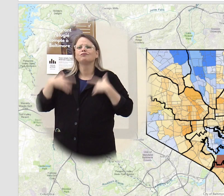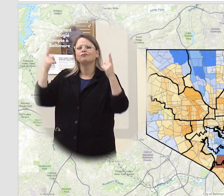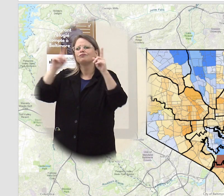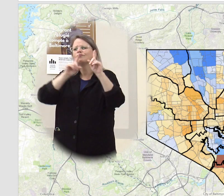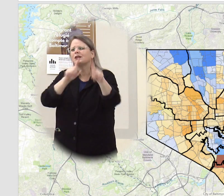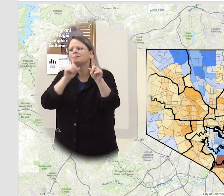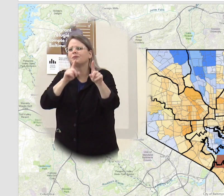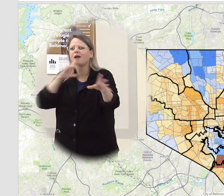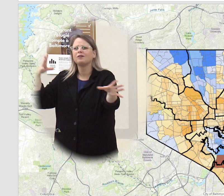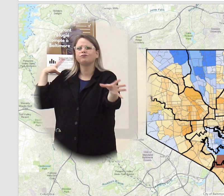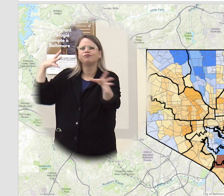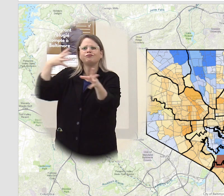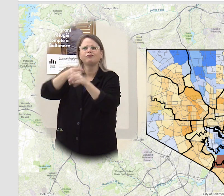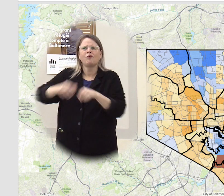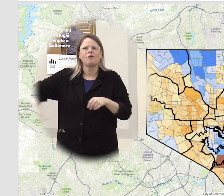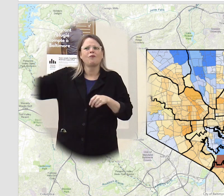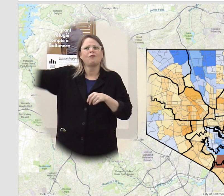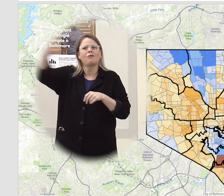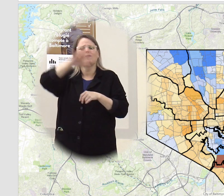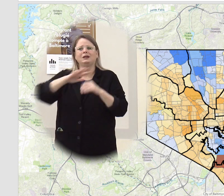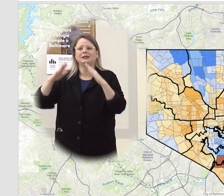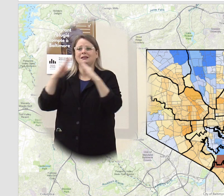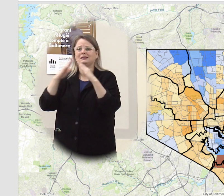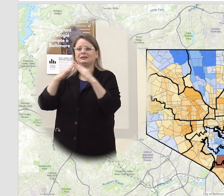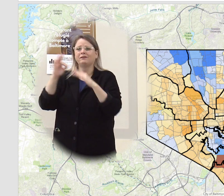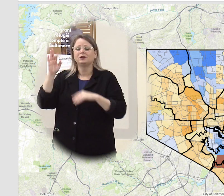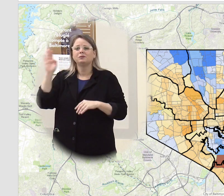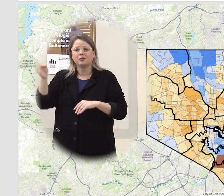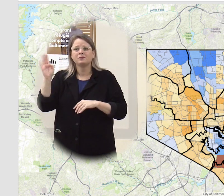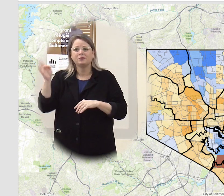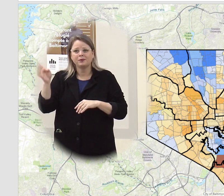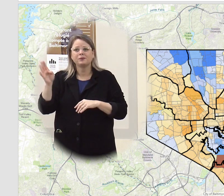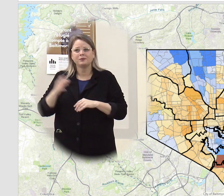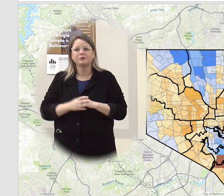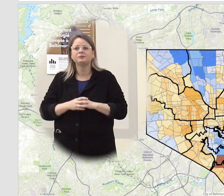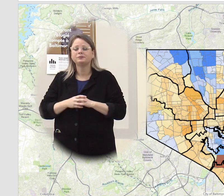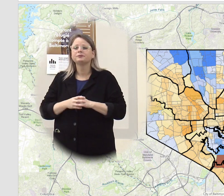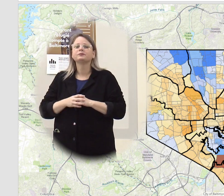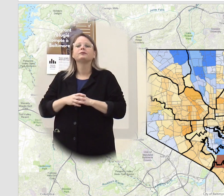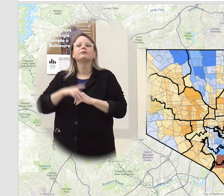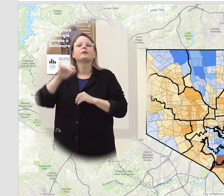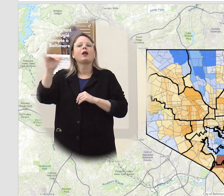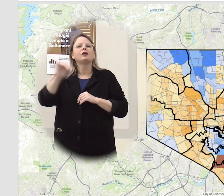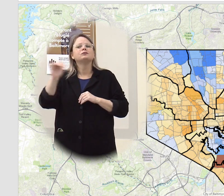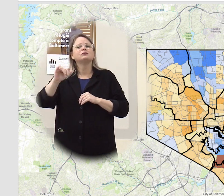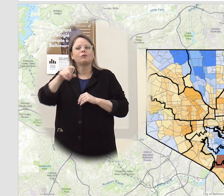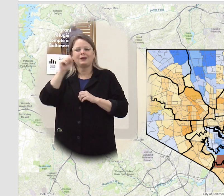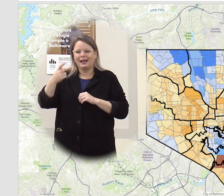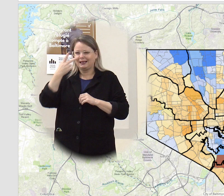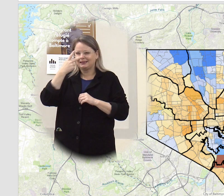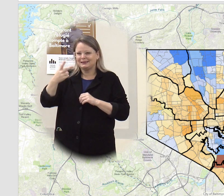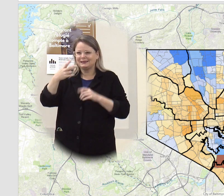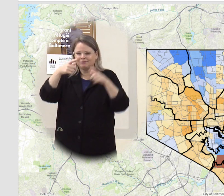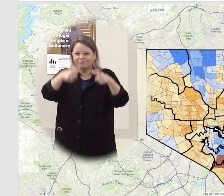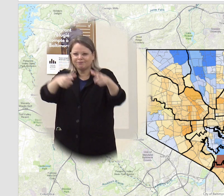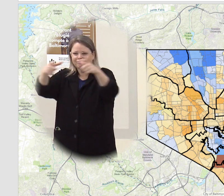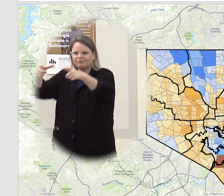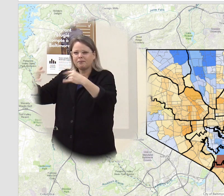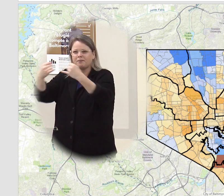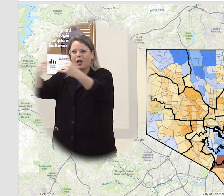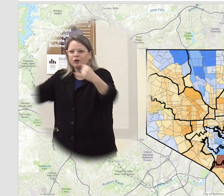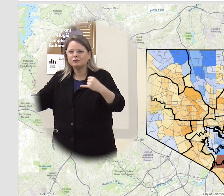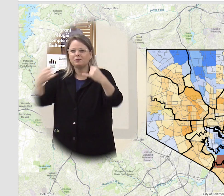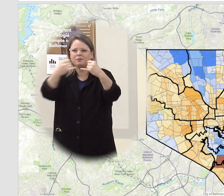census tracts within the city. It also has selectable boundaries to help shape the map, such as planning